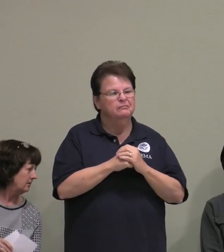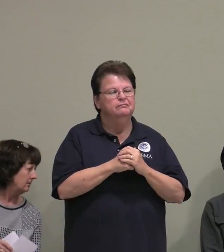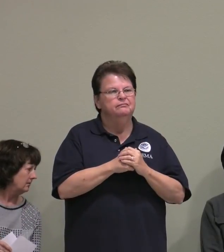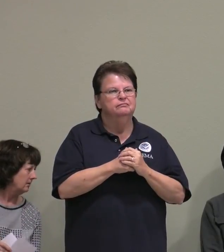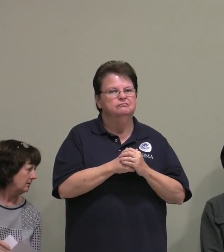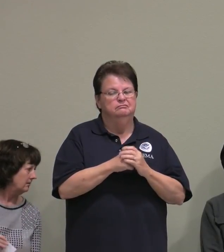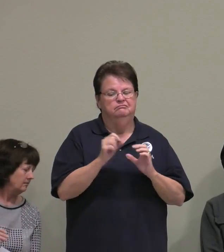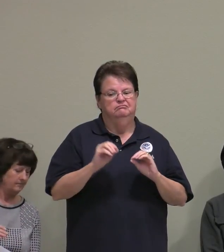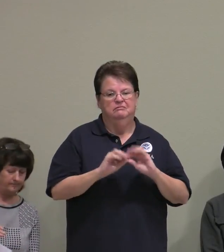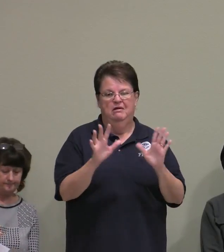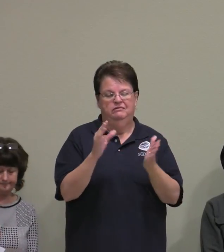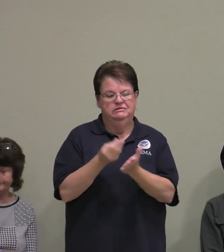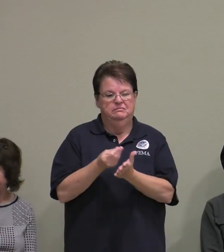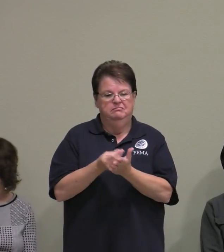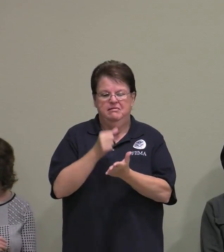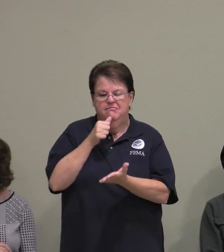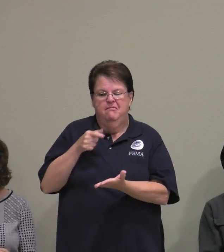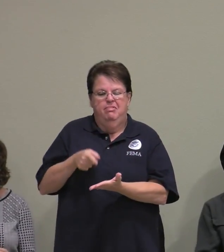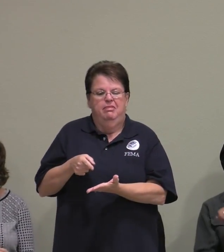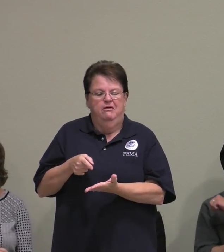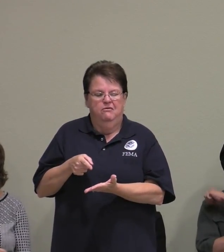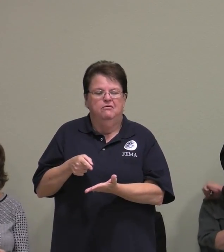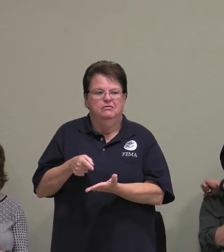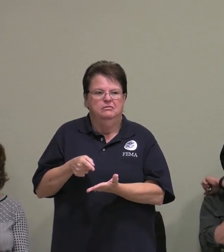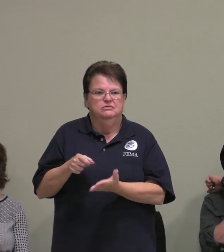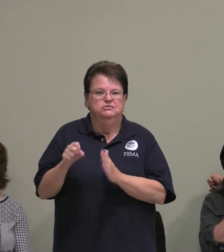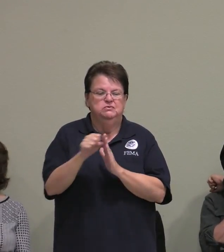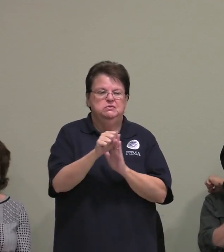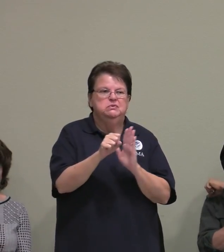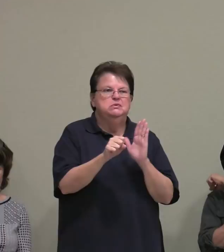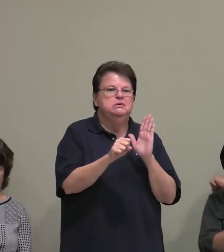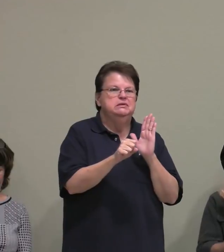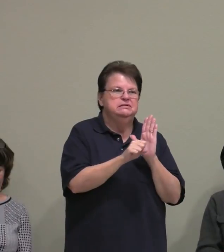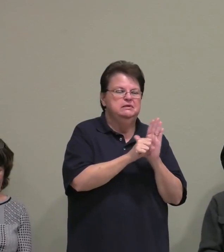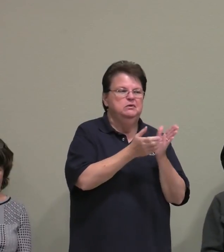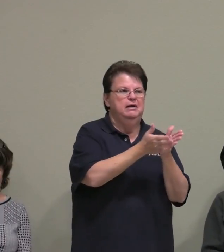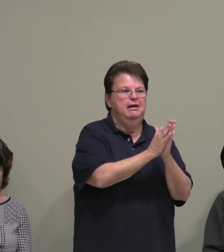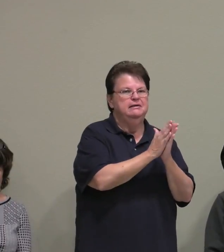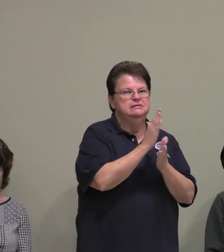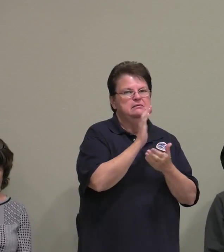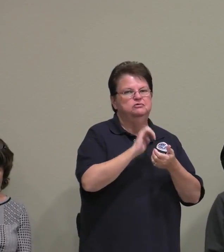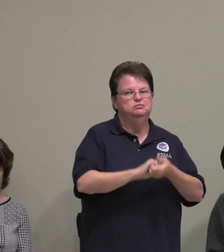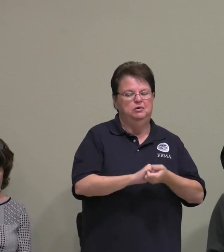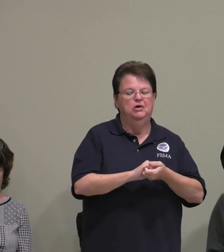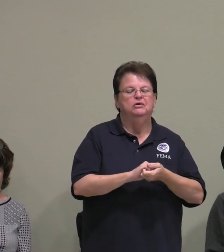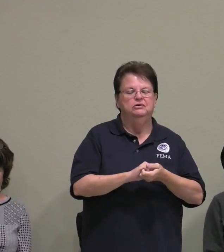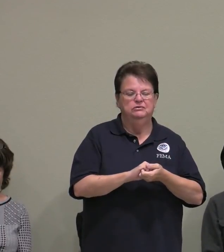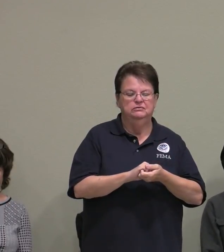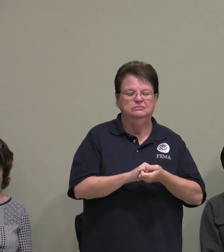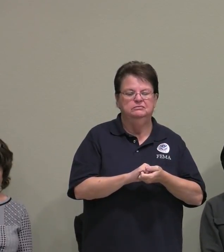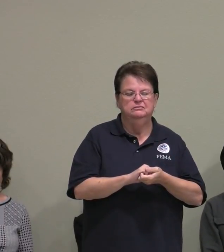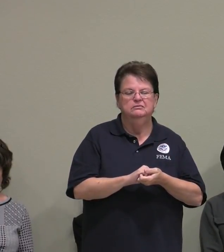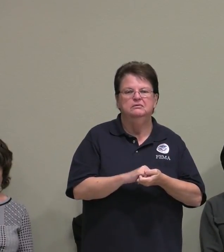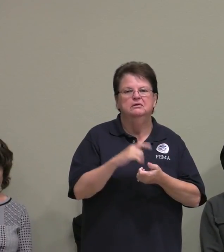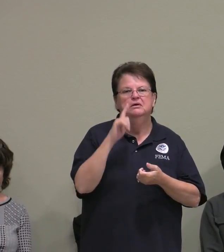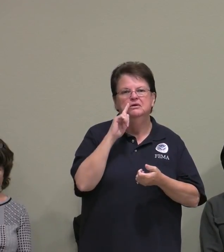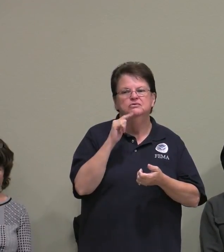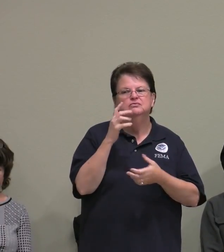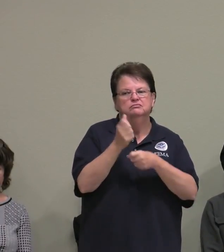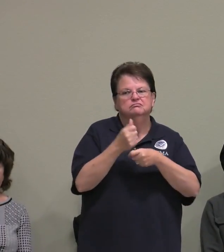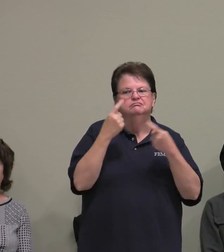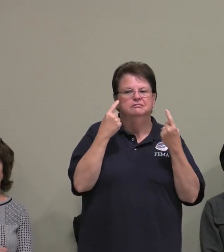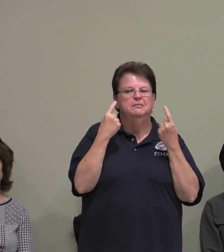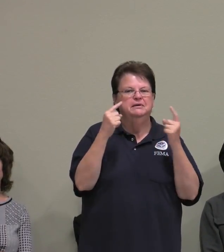is not there to continue this effort. So the state, we're going to ask them to be a partner in this and help them get us through this time.